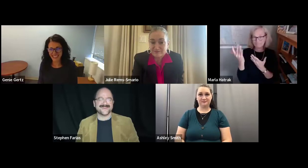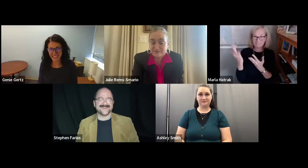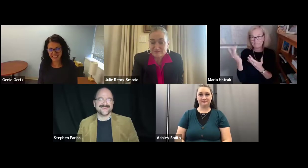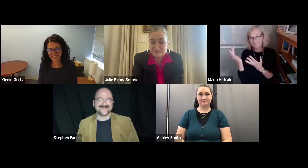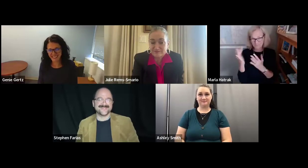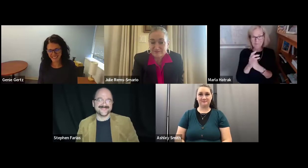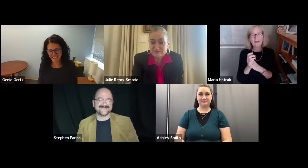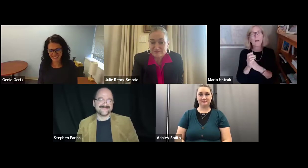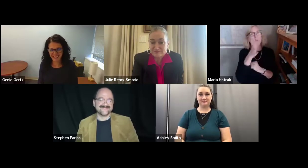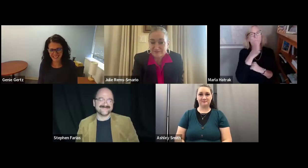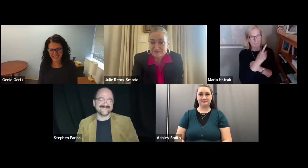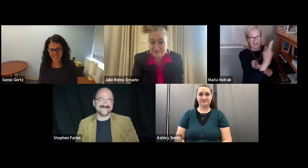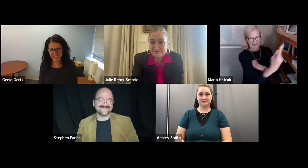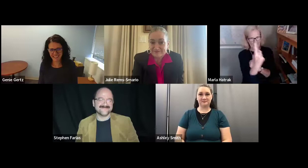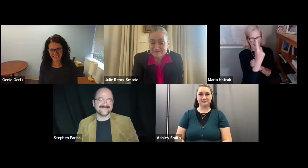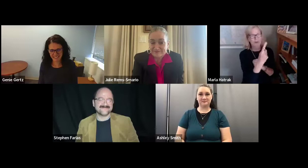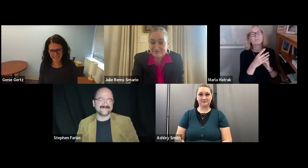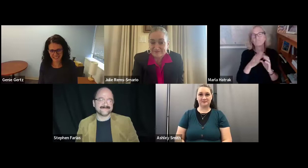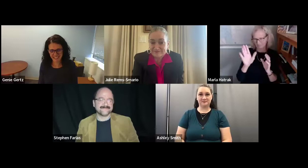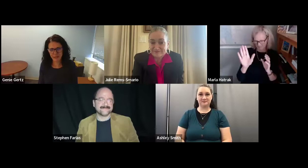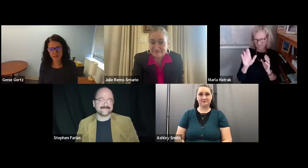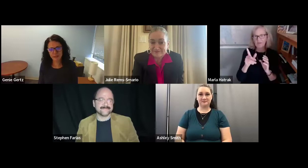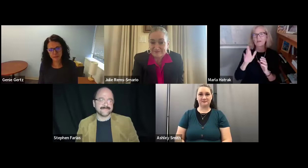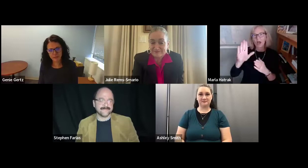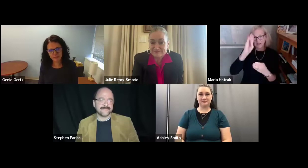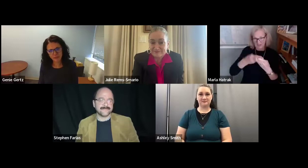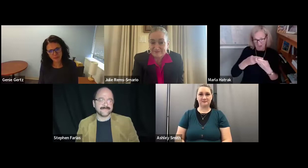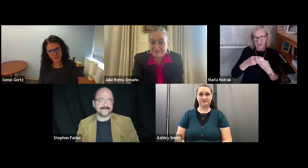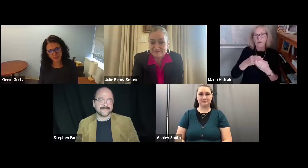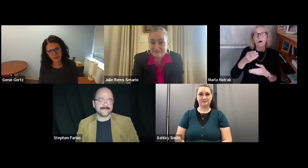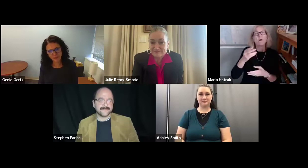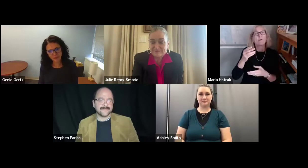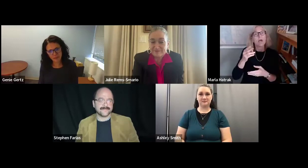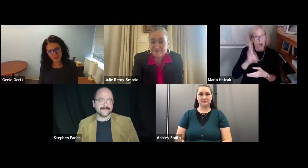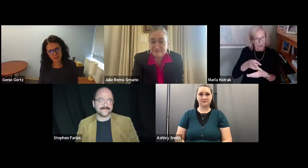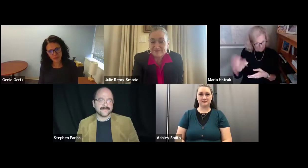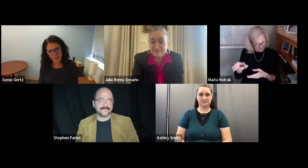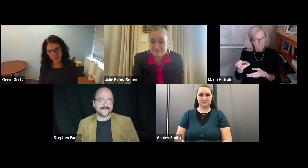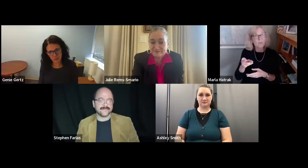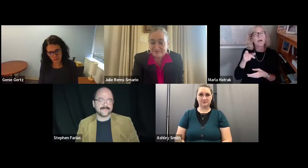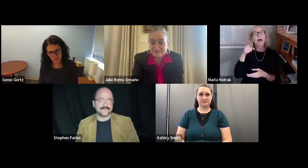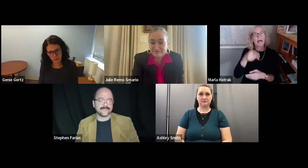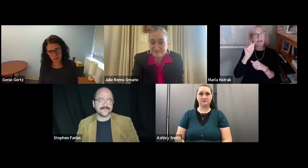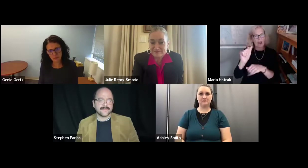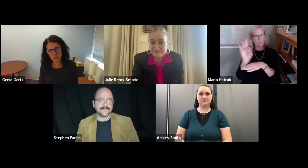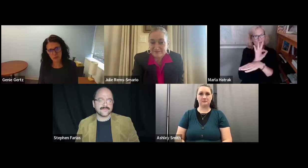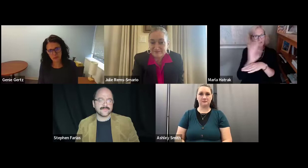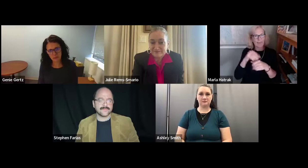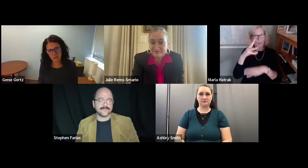of course, have an iPad with me. This is back in the day. The audiologist comes out to tell me, your son is hard of hearing